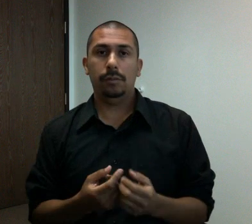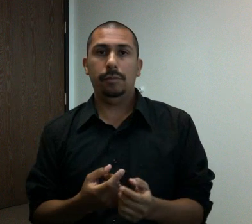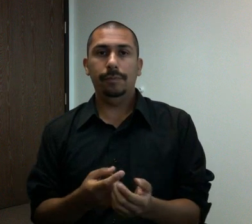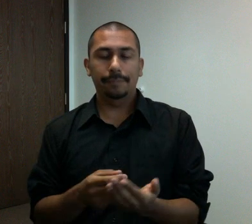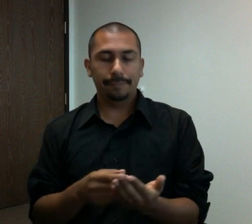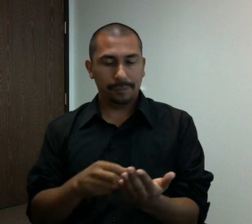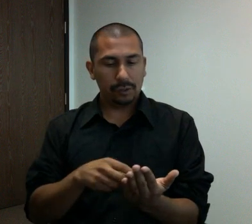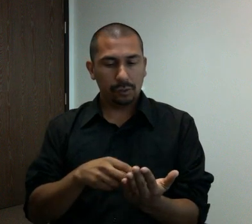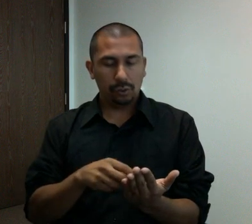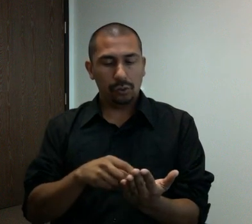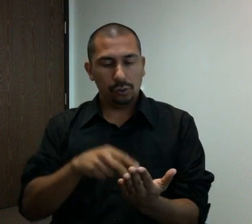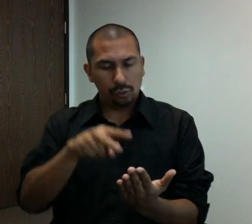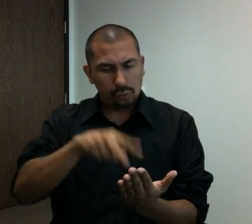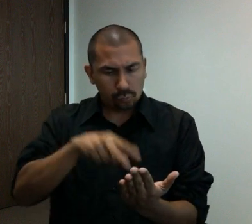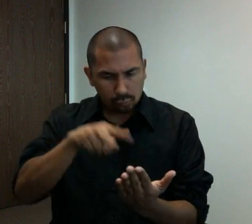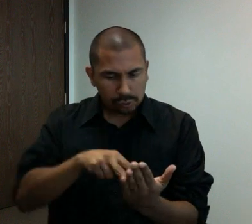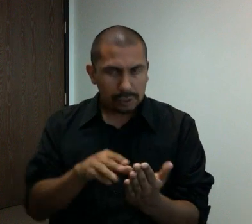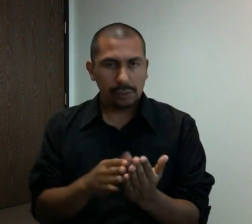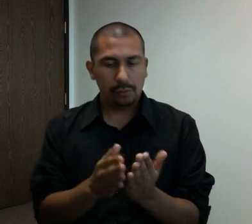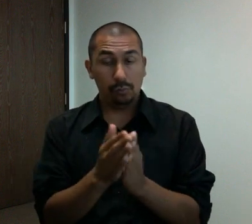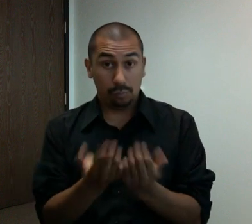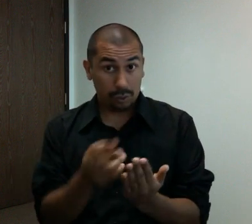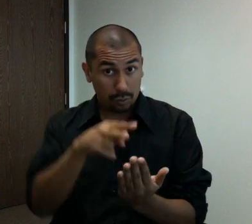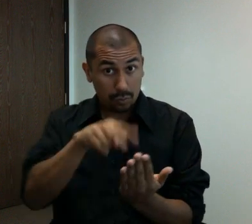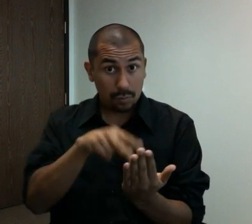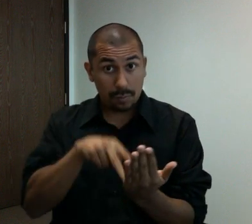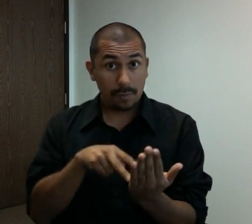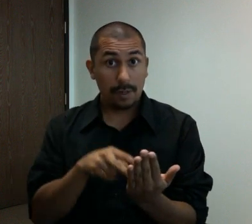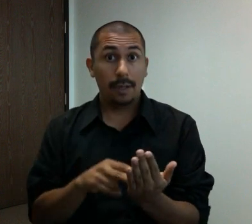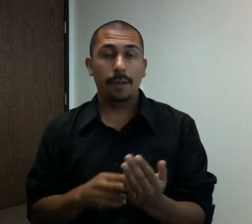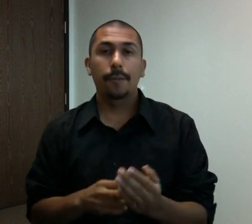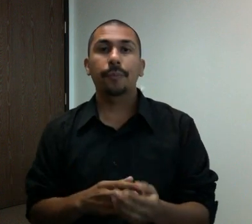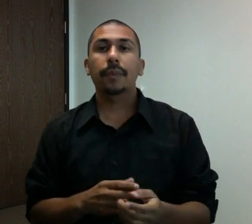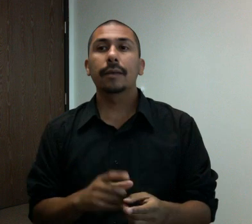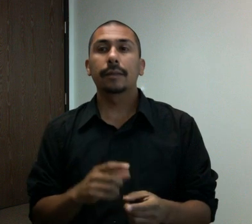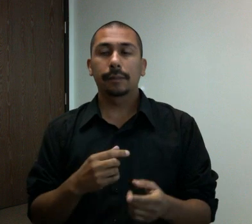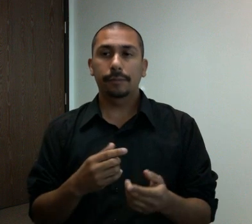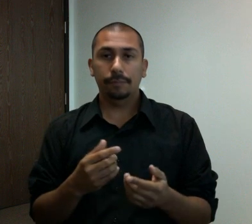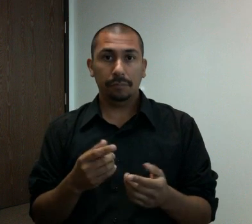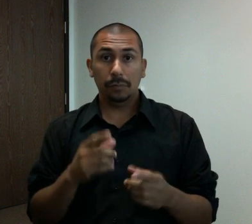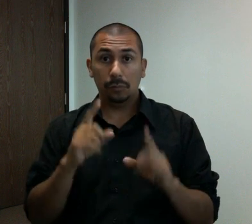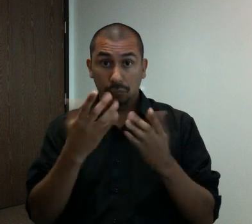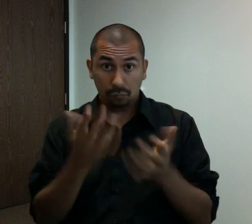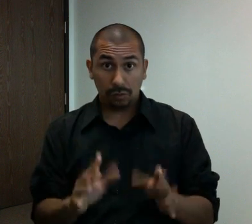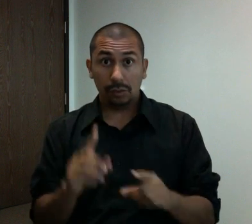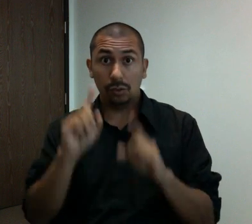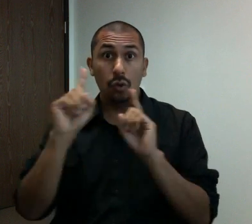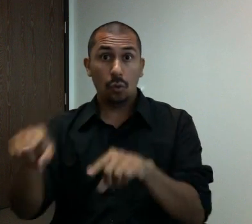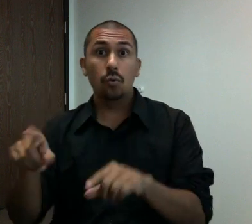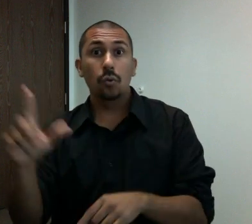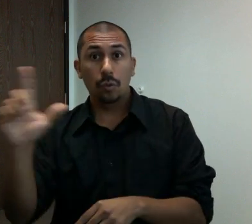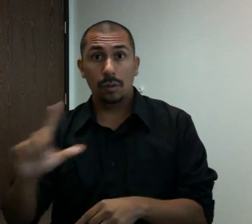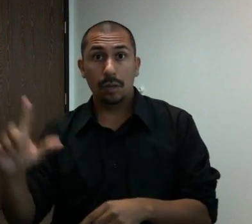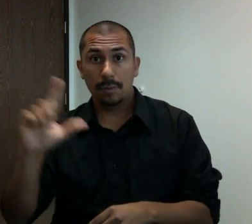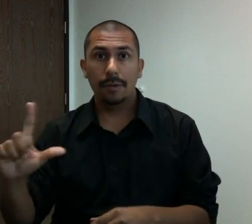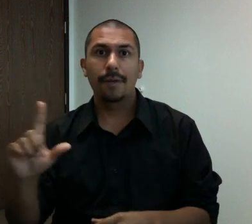go find an article in the library. And I have them use the computer system in the library instead of looking on the web, even though I know the web